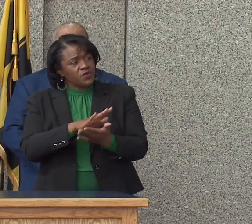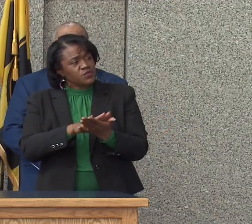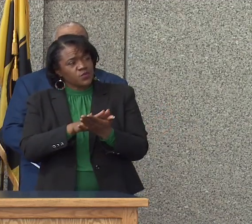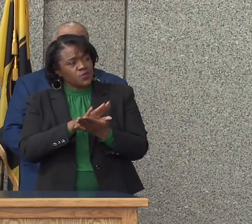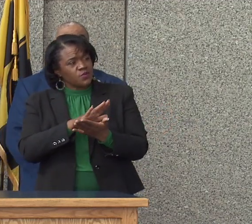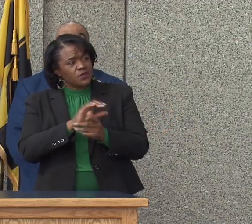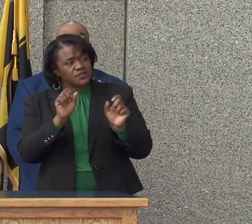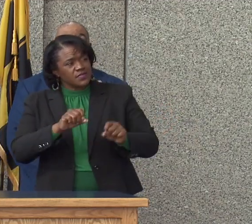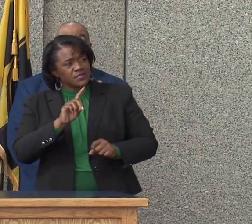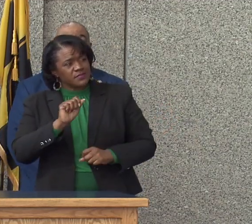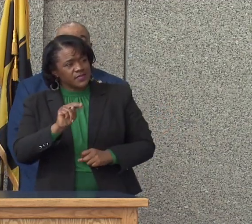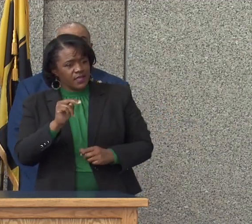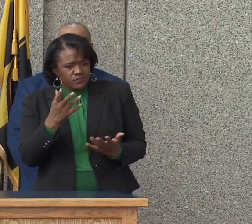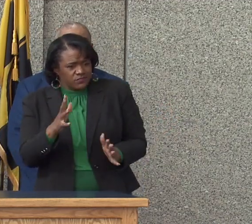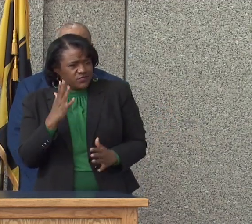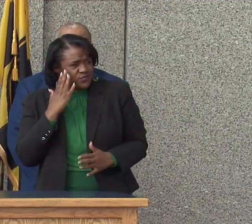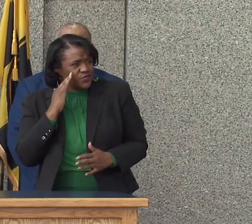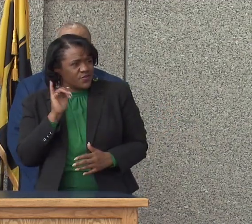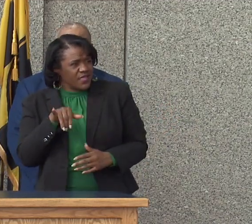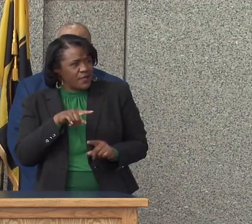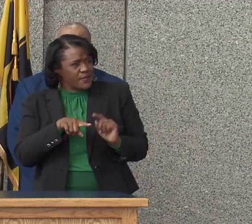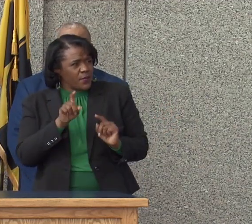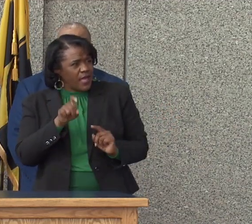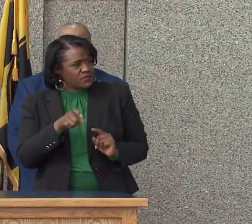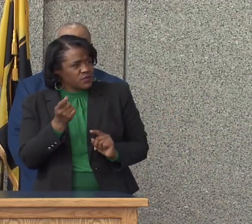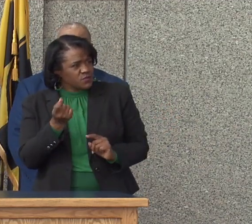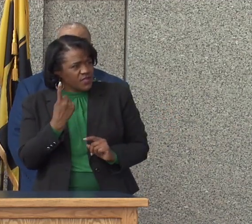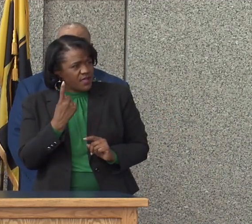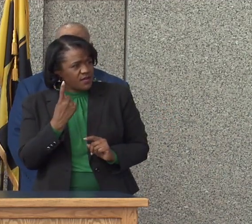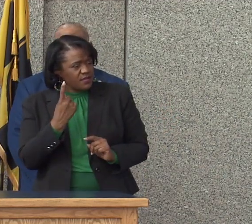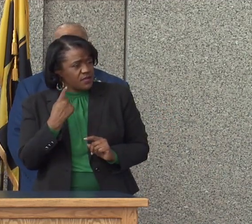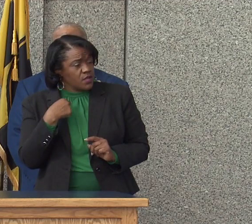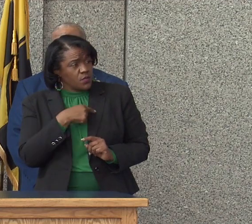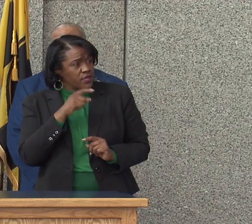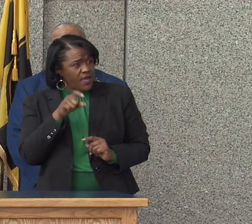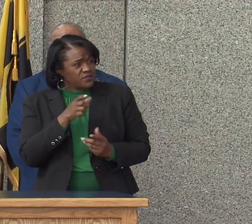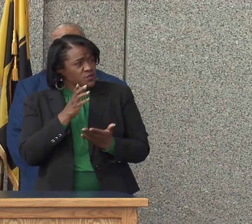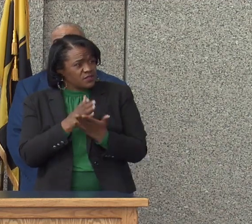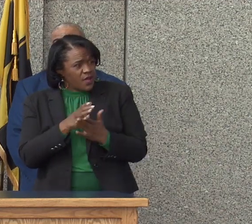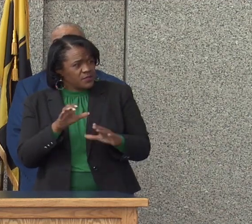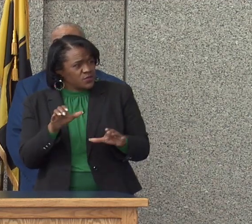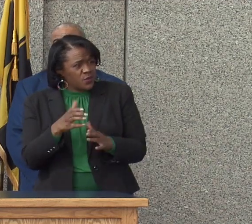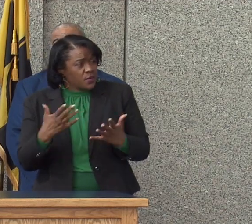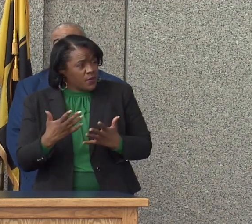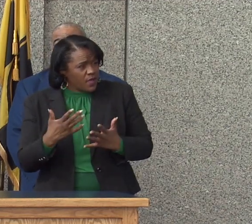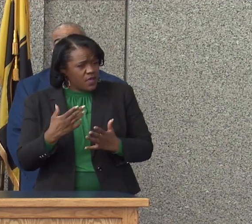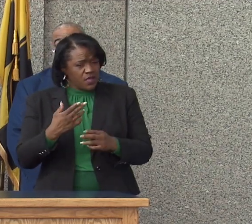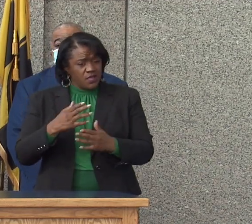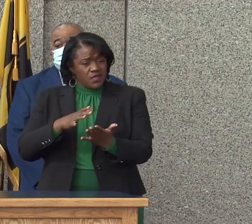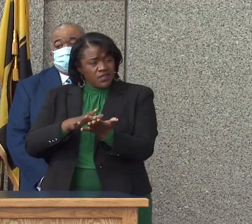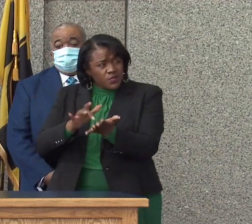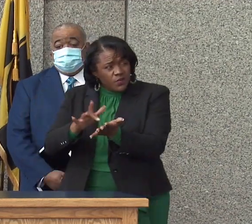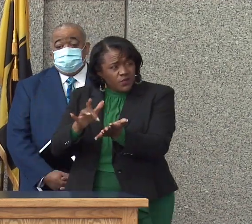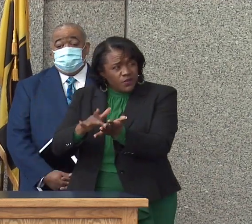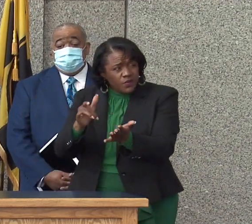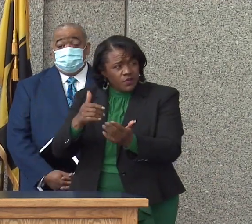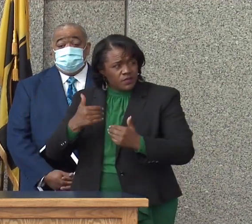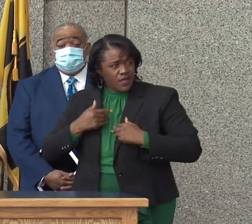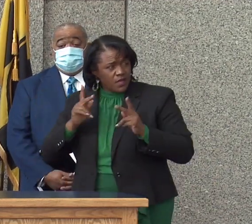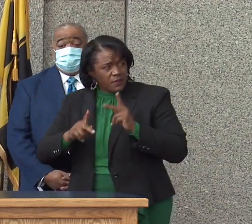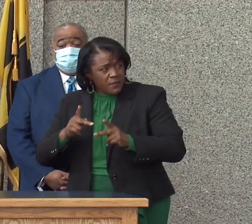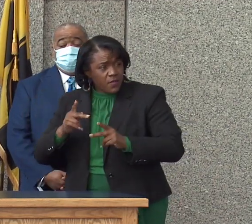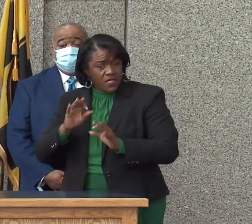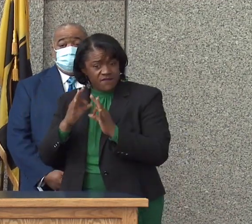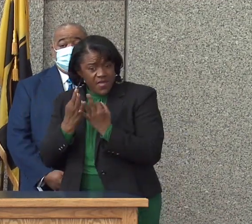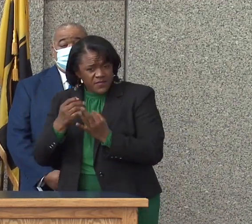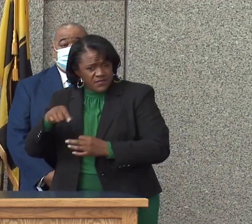I think we all know that. But we all have to also understand that what we have to stop doing is using our young people and families and young people that